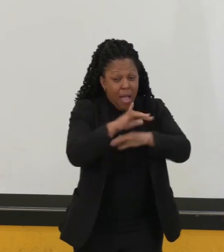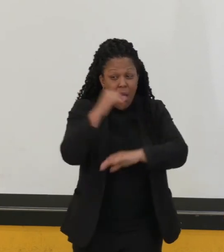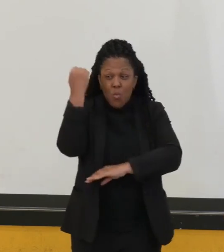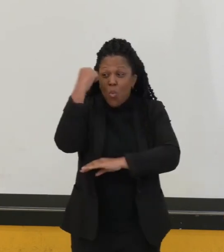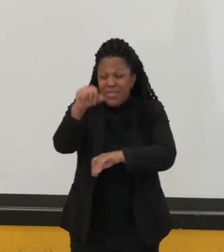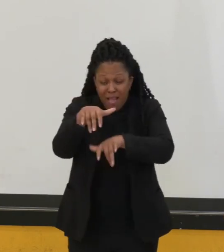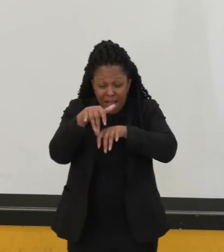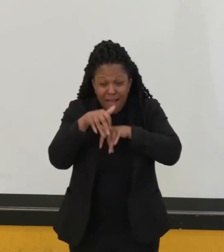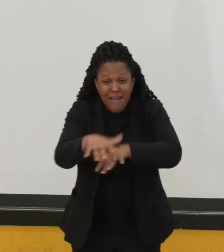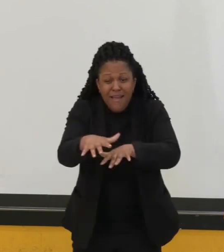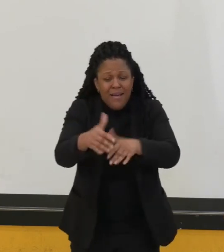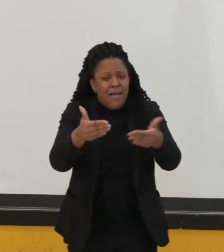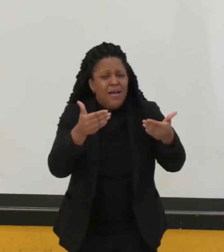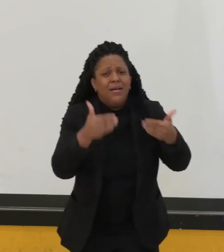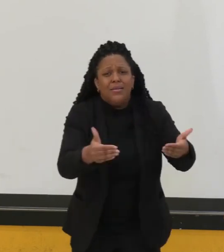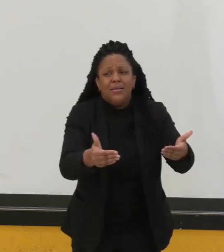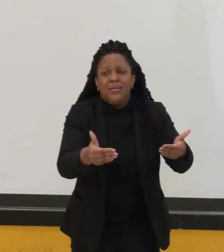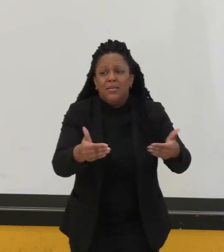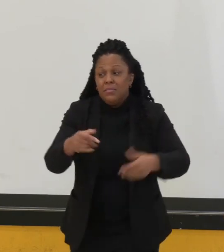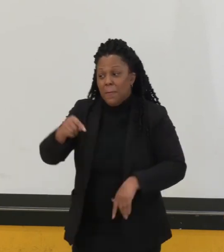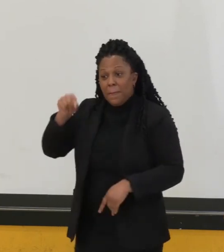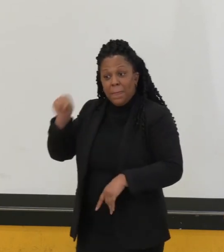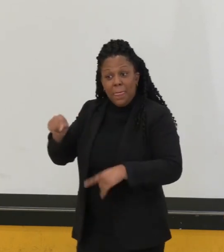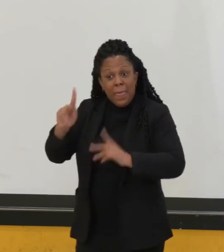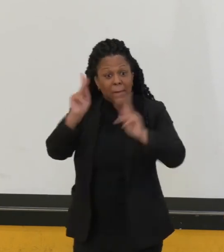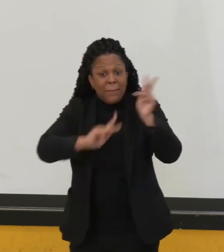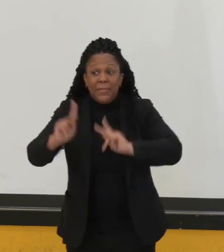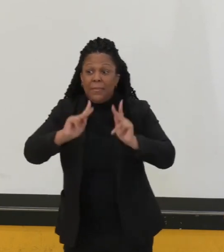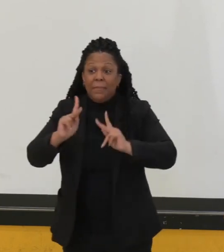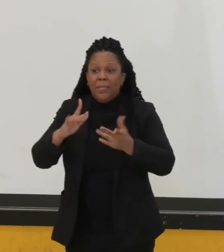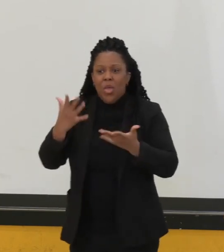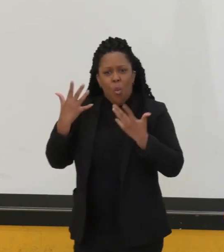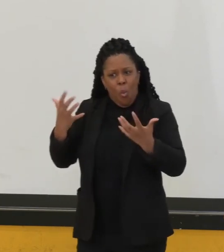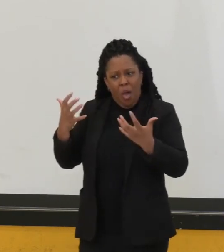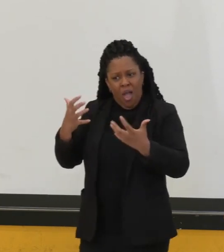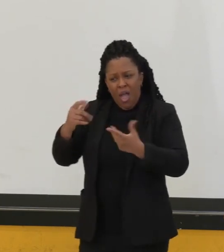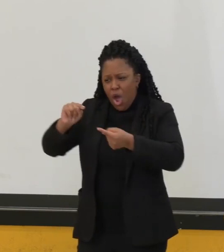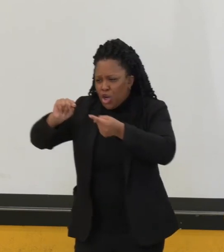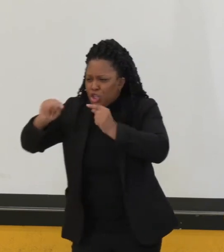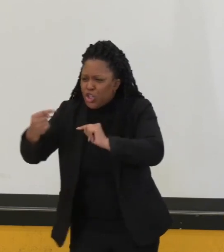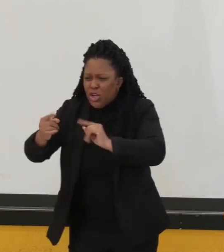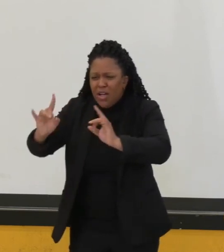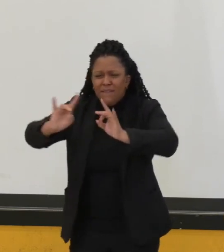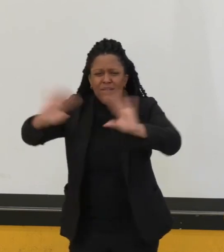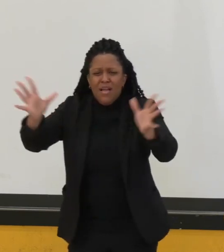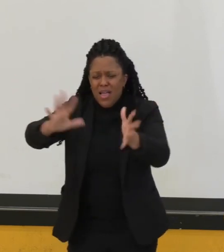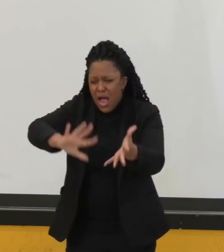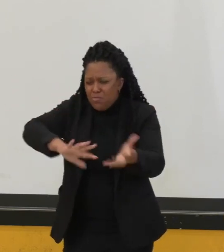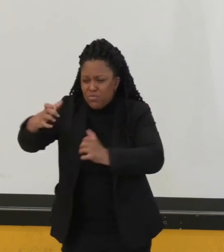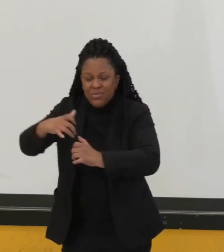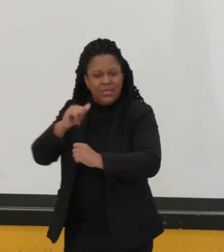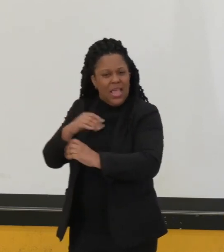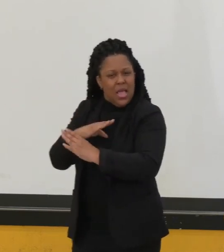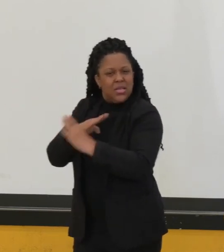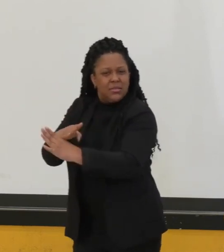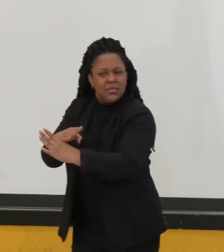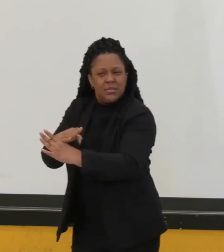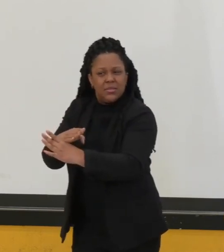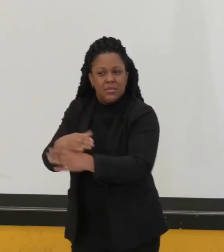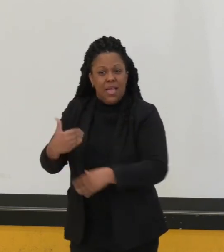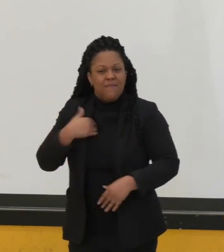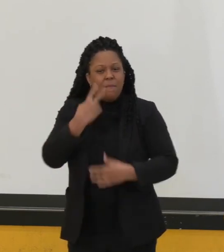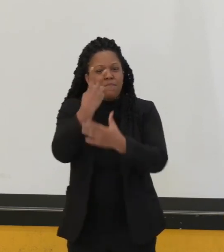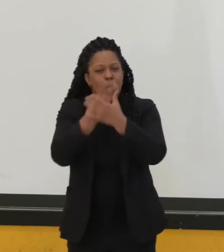tolerance for those who wish to do harm or do destruction. Those things can happen together. So I'm grateful for the folks who are here